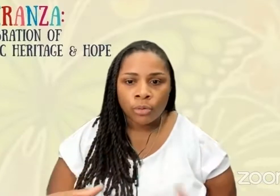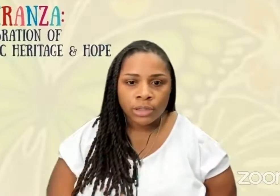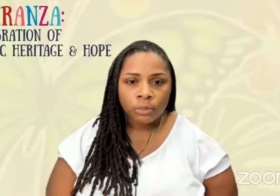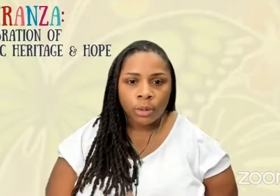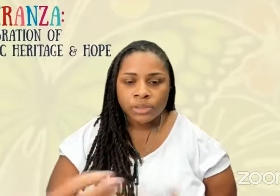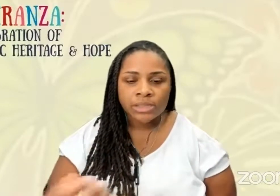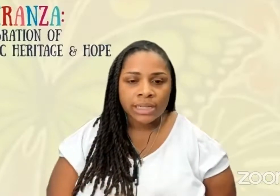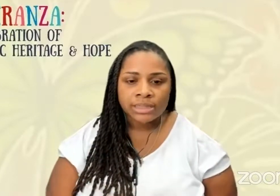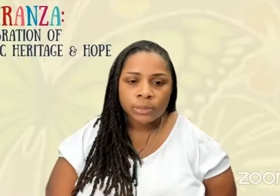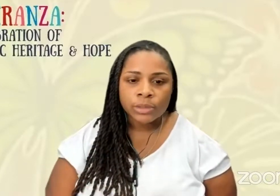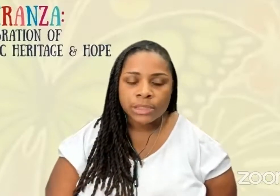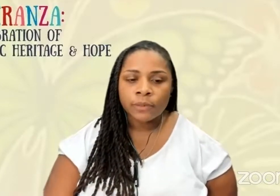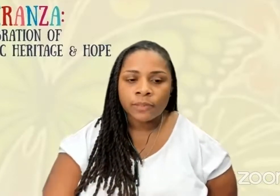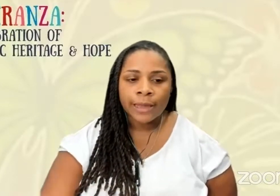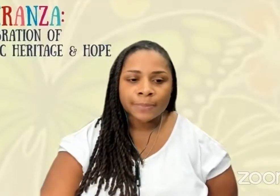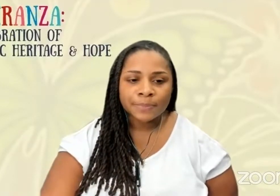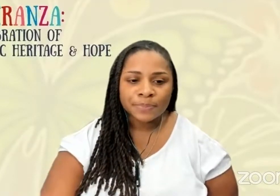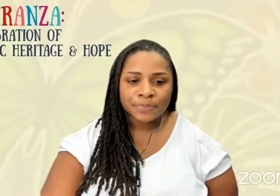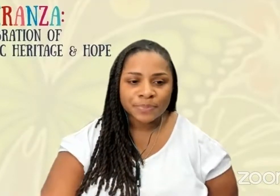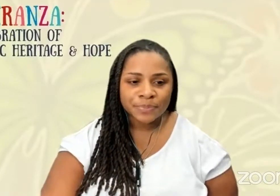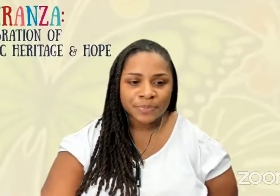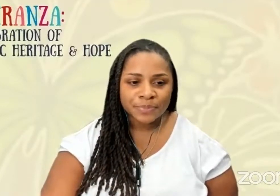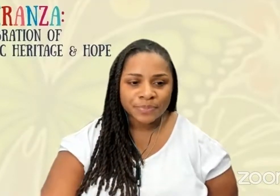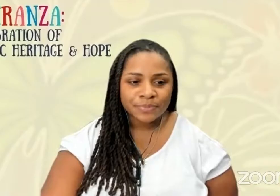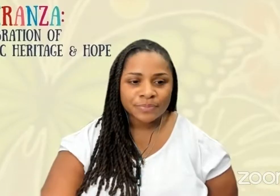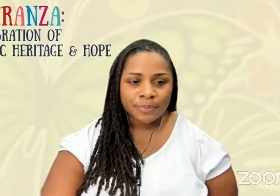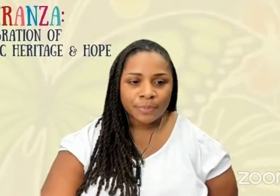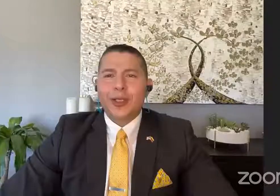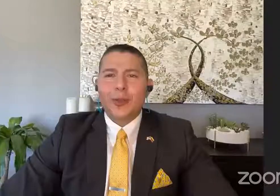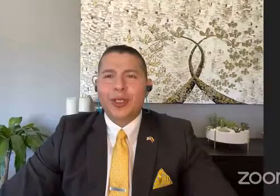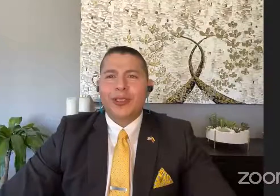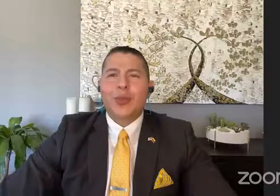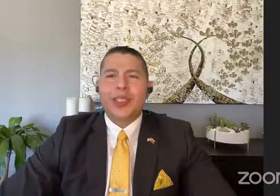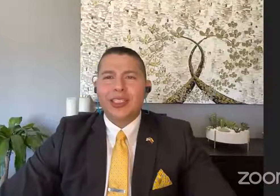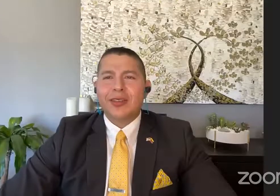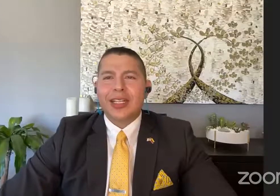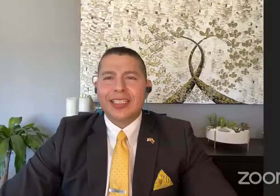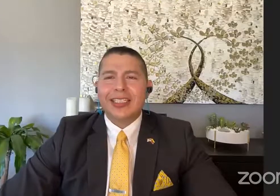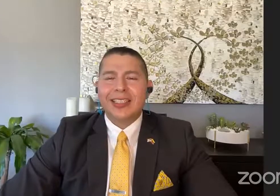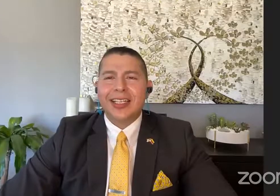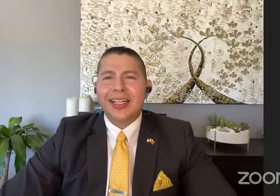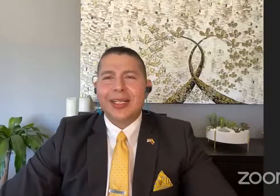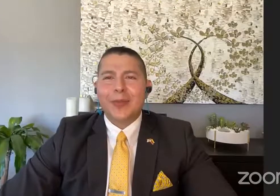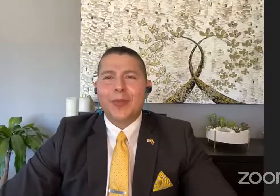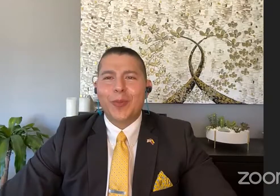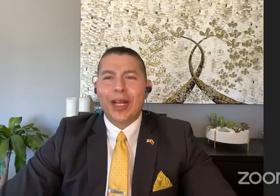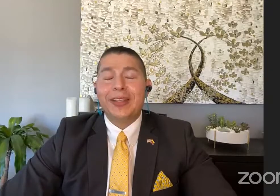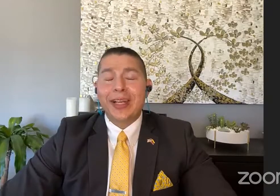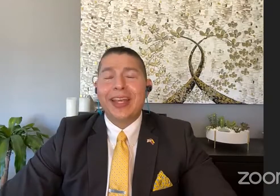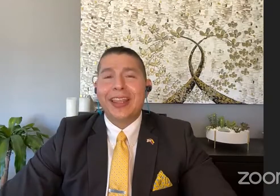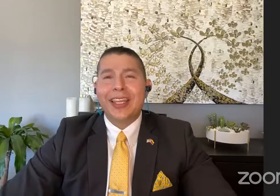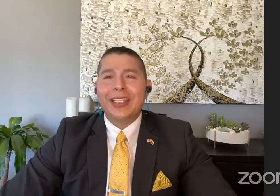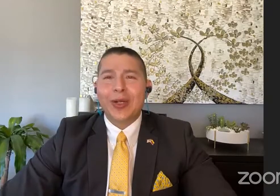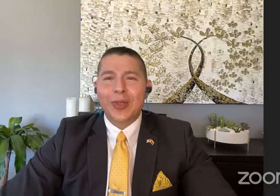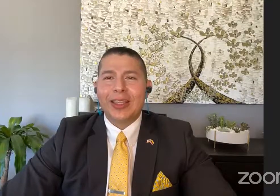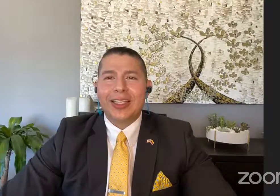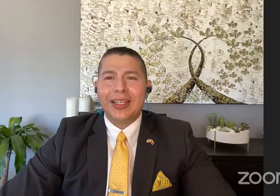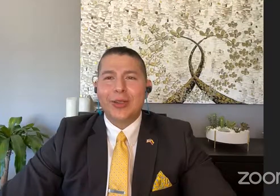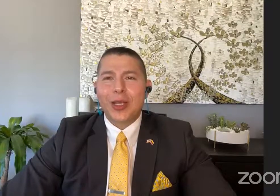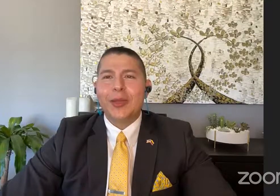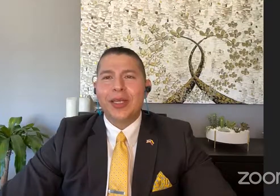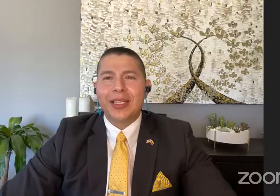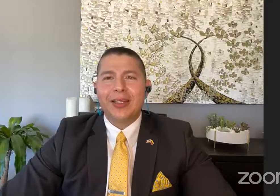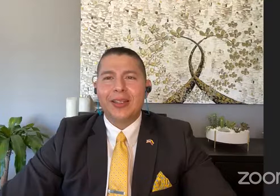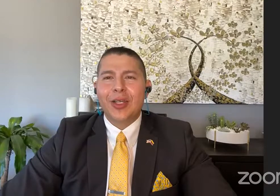a mold. What would you say to someone dealing with that? So I'll give a little personal piece of advice. I think I dealt with